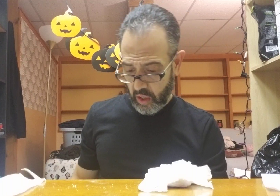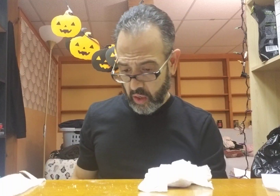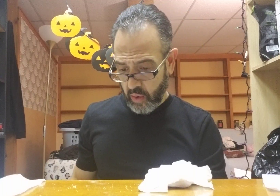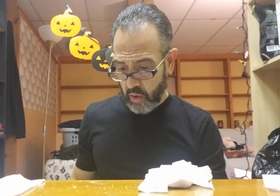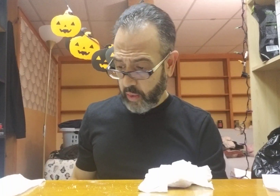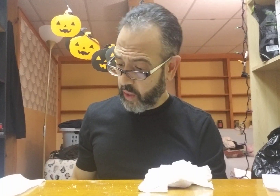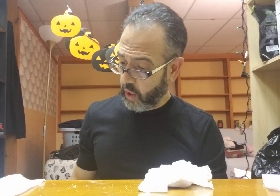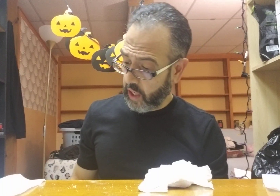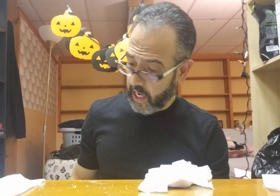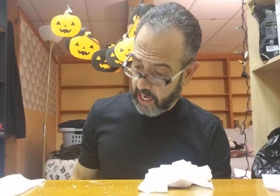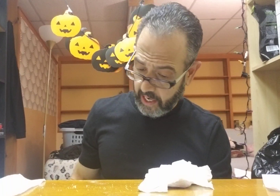we were